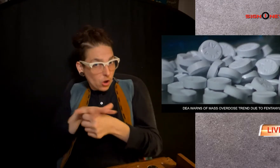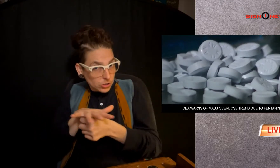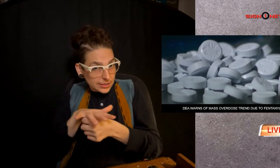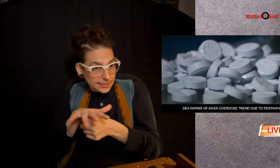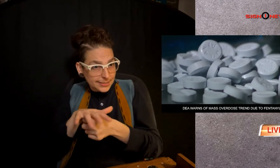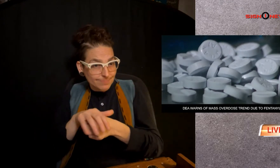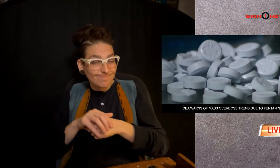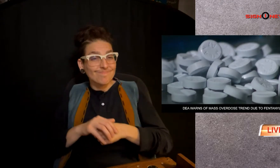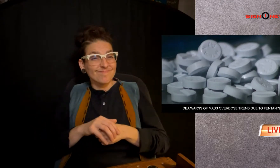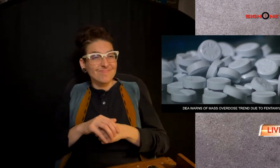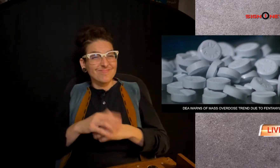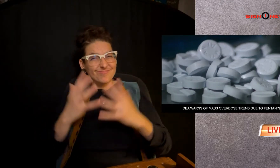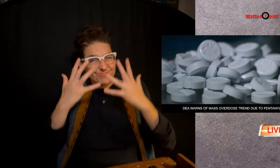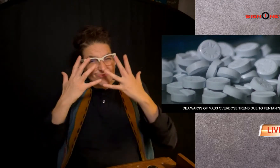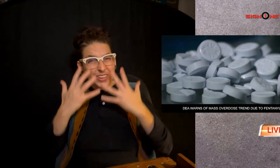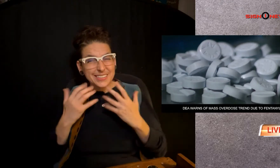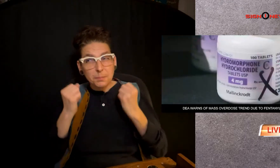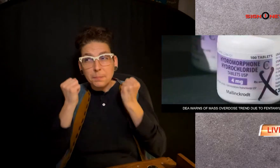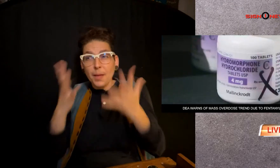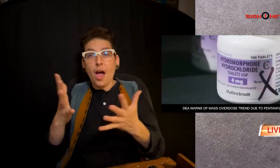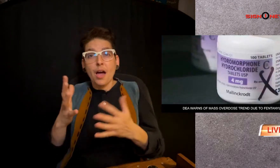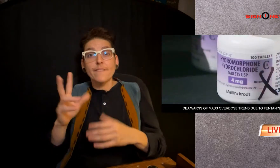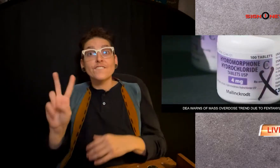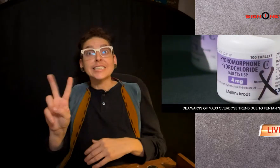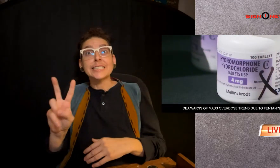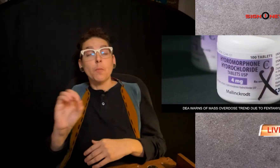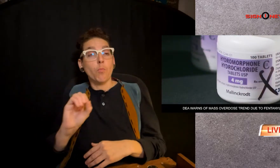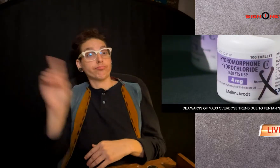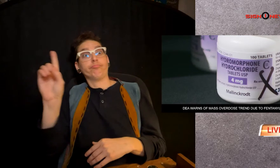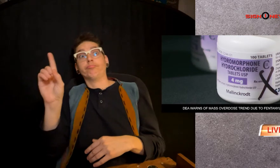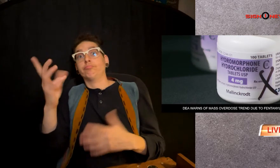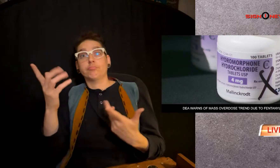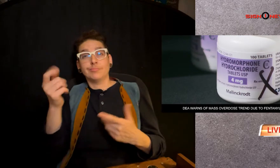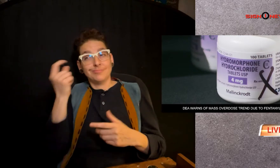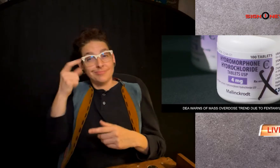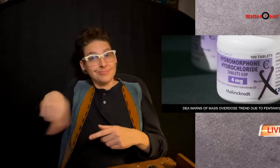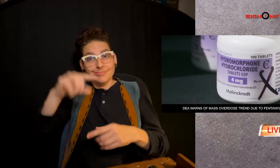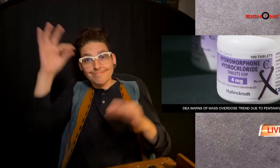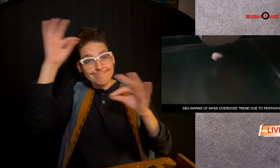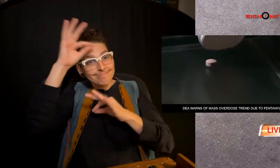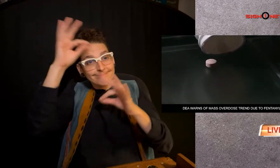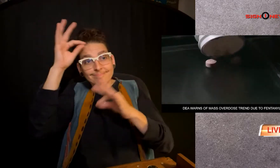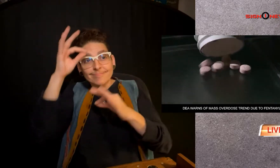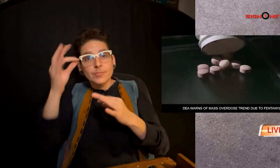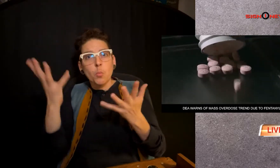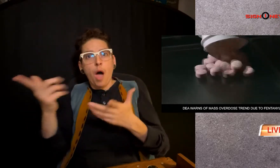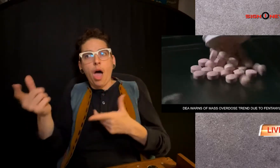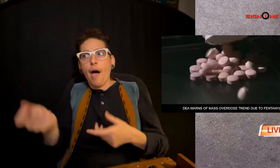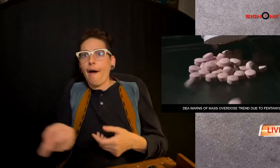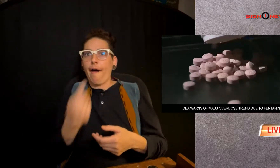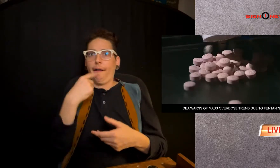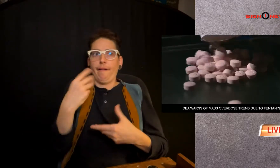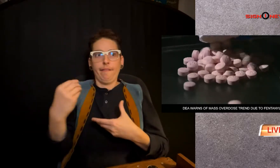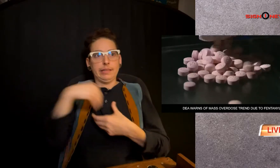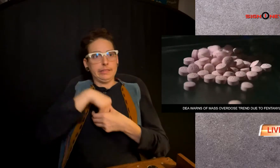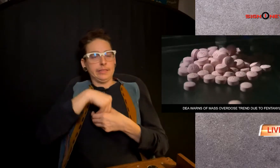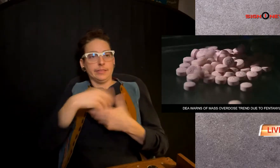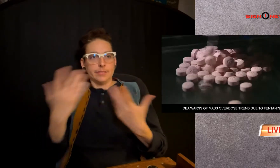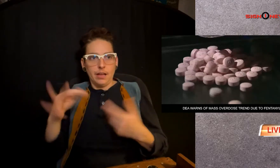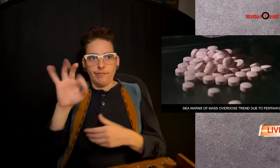That means several overdoses are happening at the same time at the same location. And tragically, many of the overdose victims